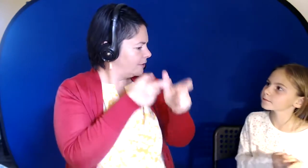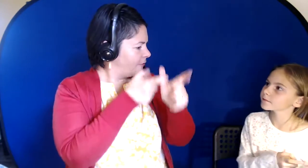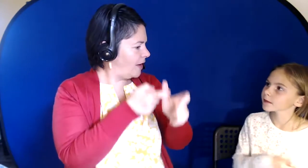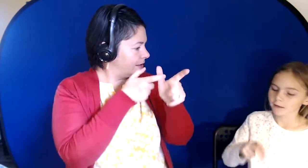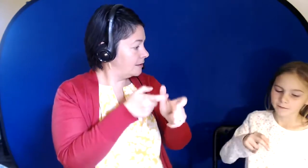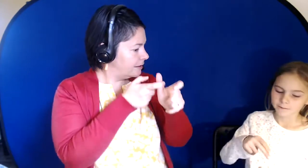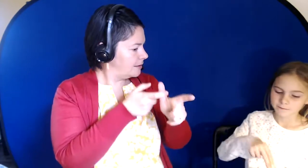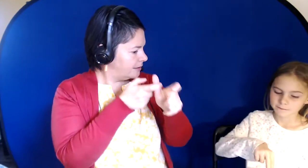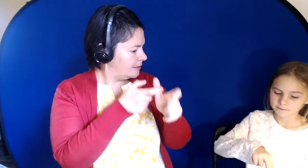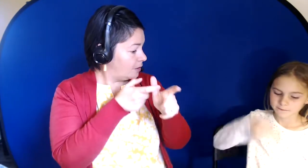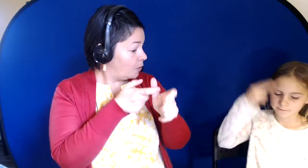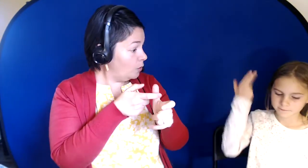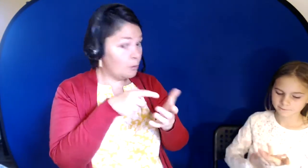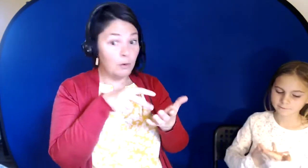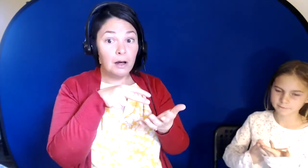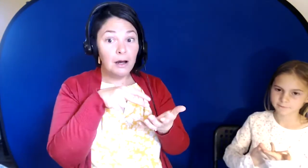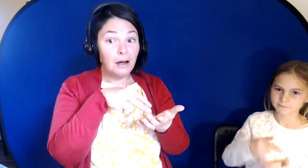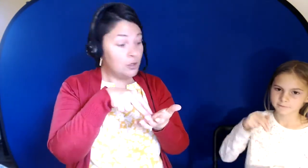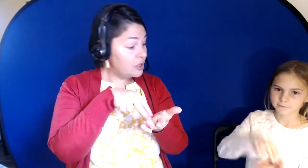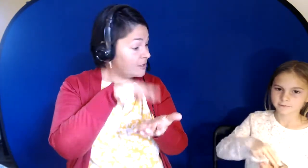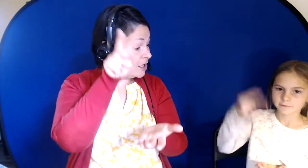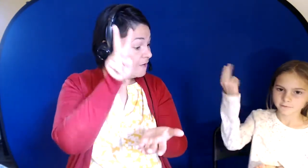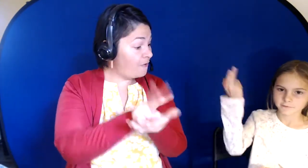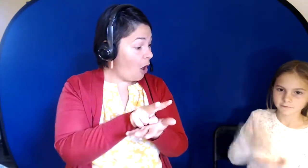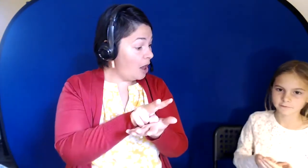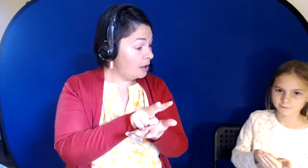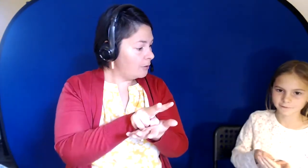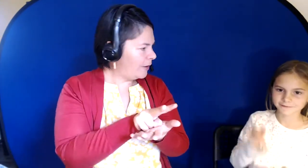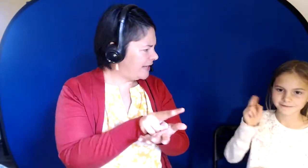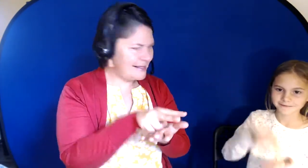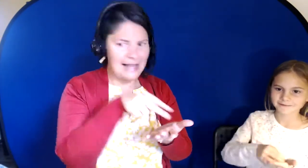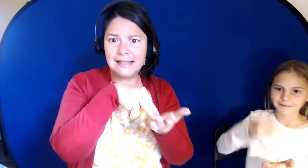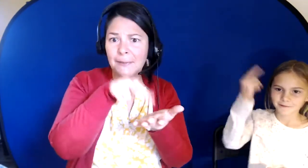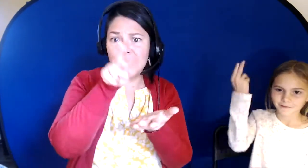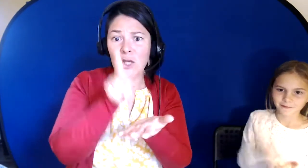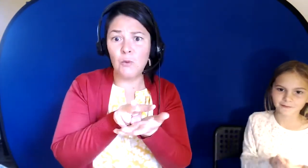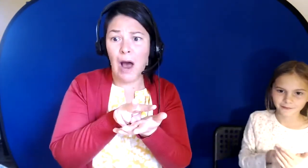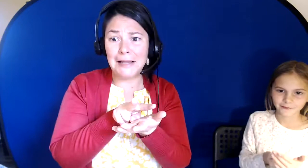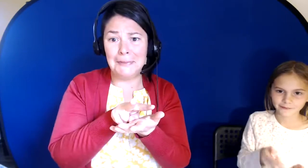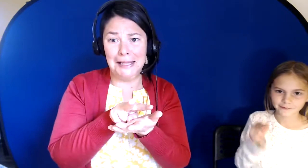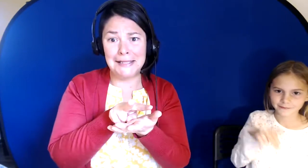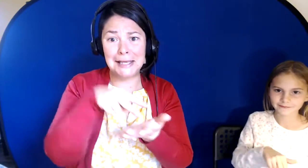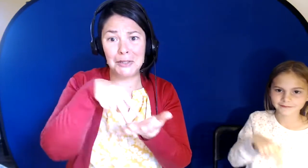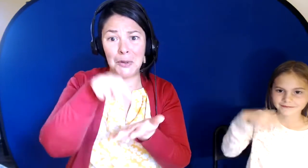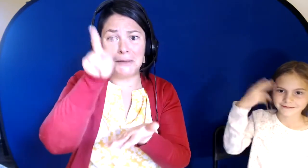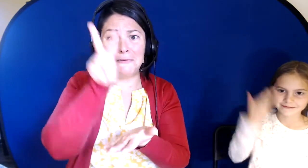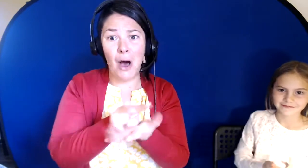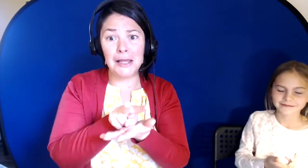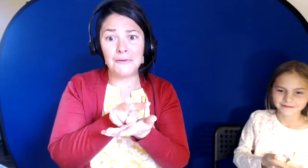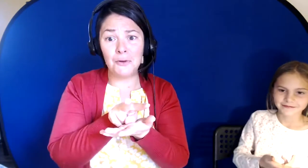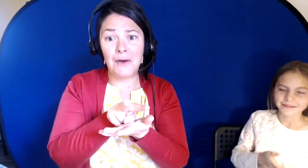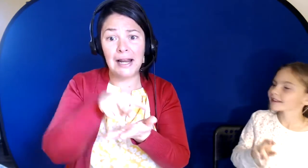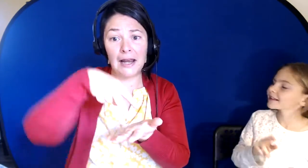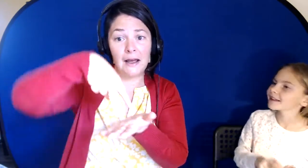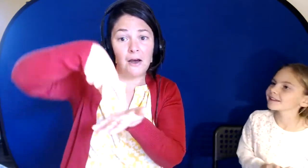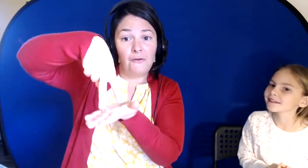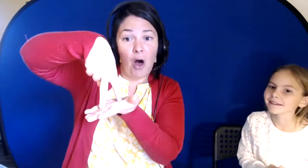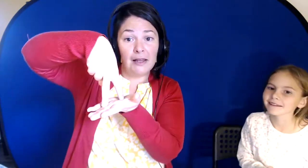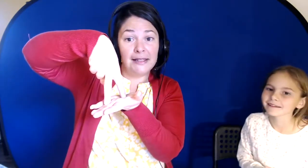run. Ooh, she's going to fall? Wait, that's not something you want. Mila says you could fall if you're running. Fall. Stand